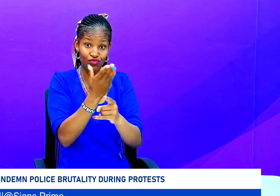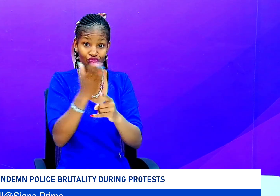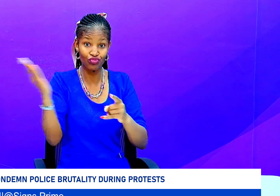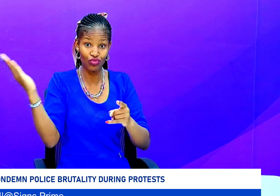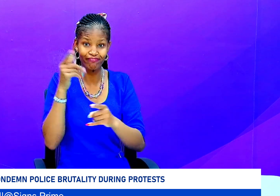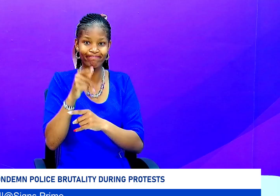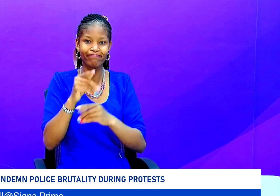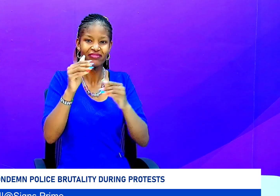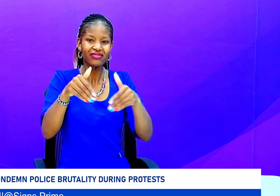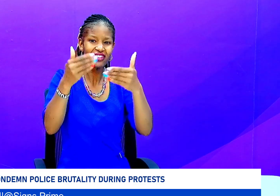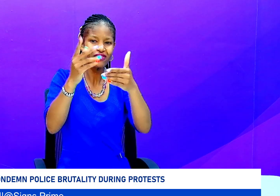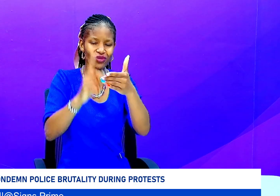to demonstrate.